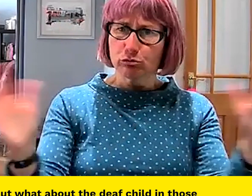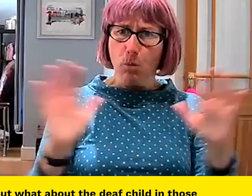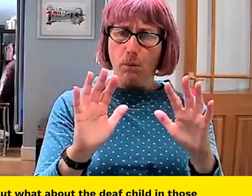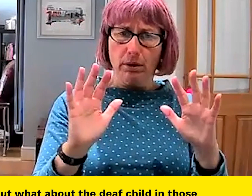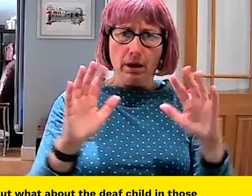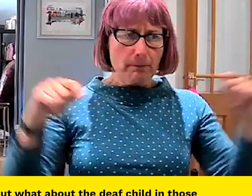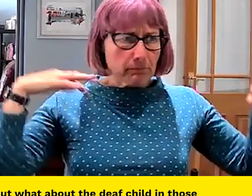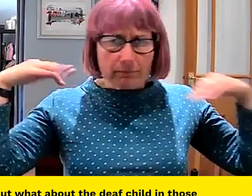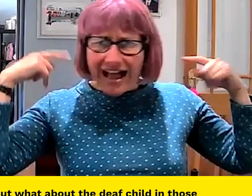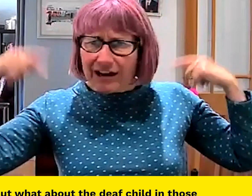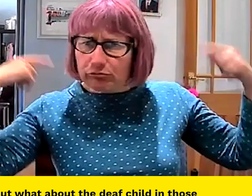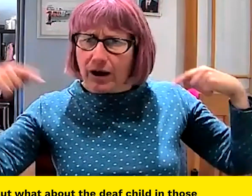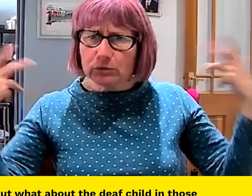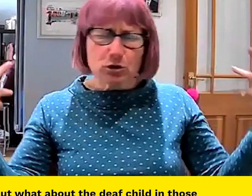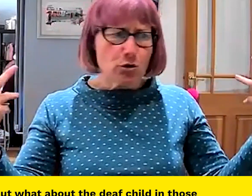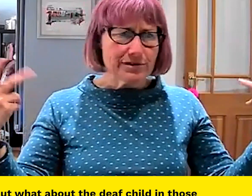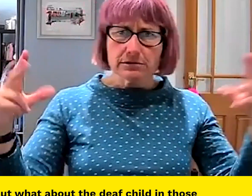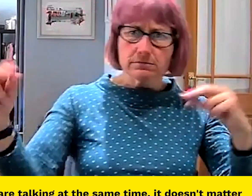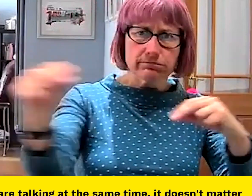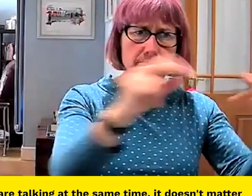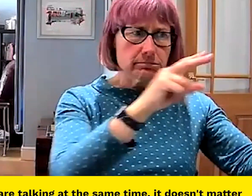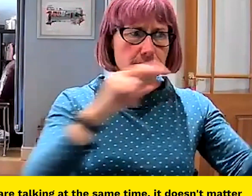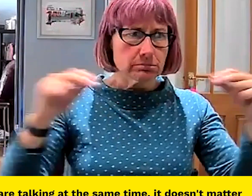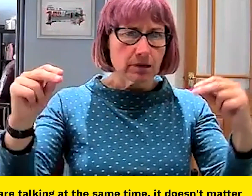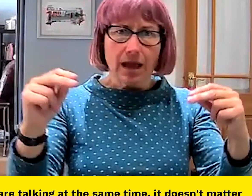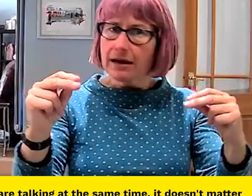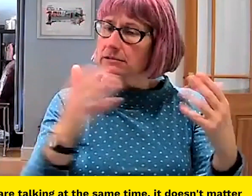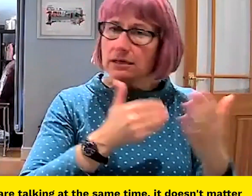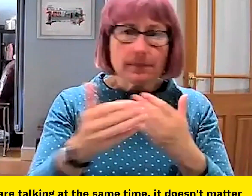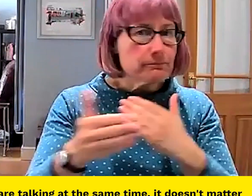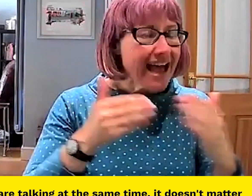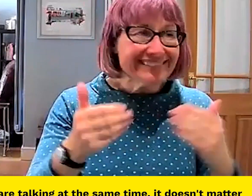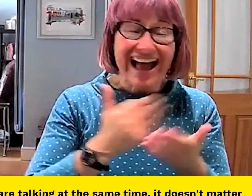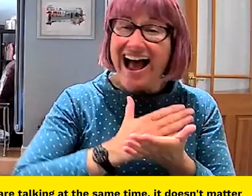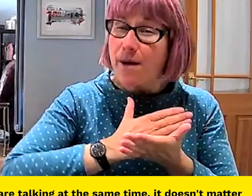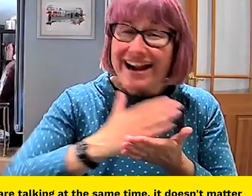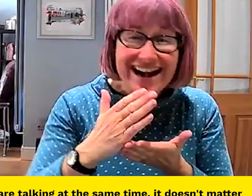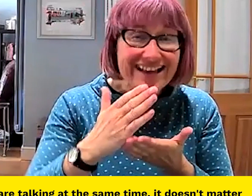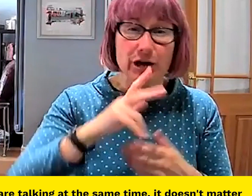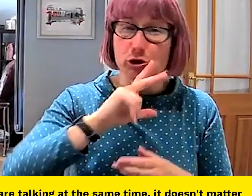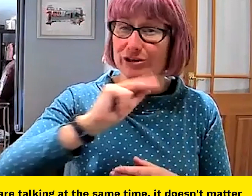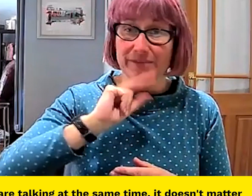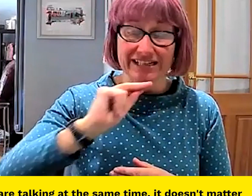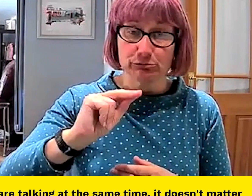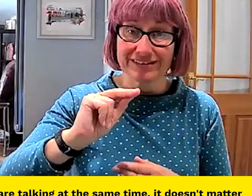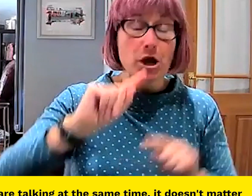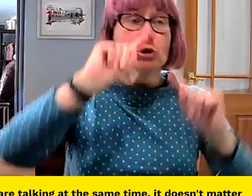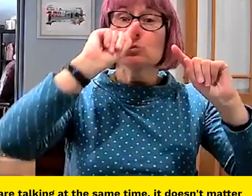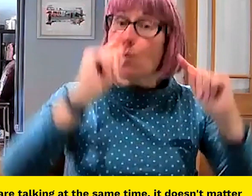If they're in a busy, loud room, if people are talking at the same time, it doesn't matter how clear your speech